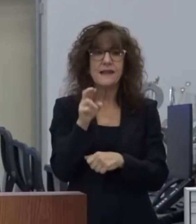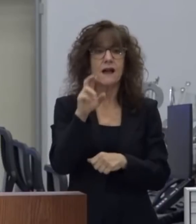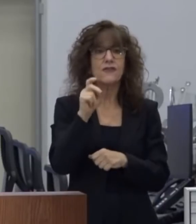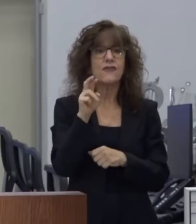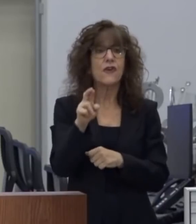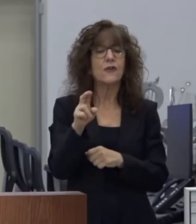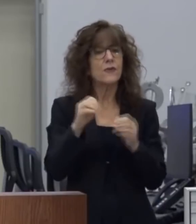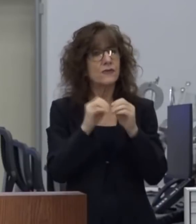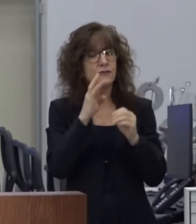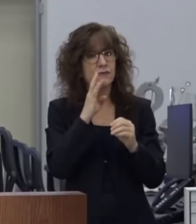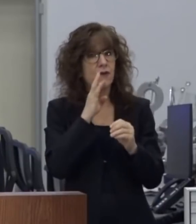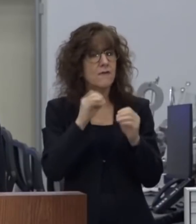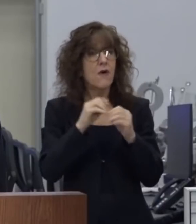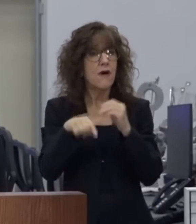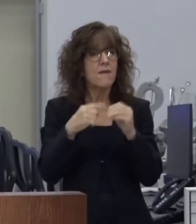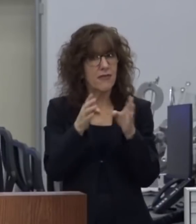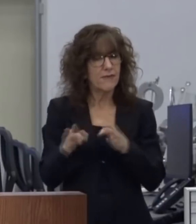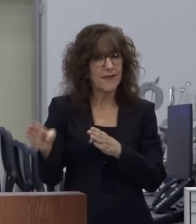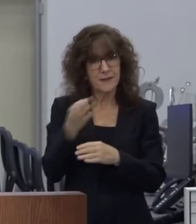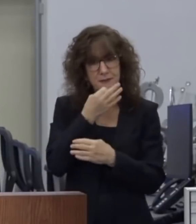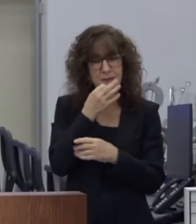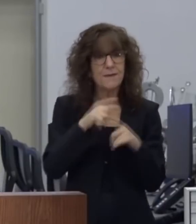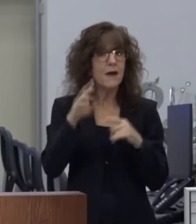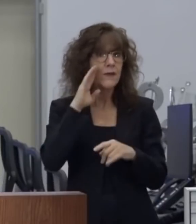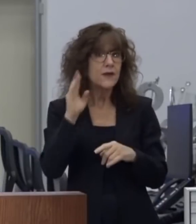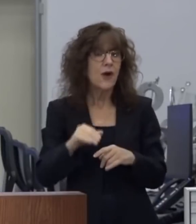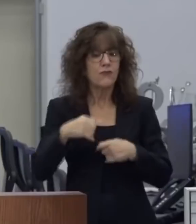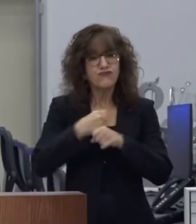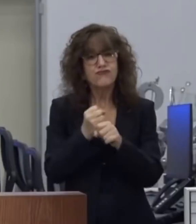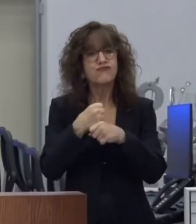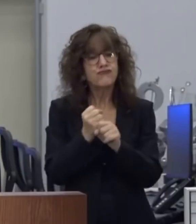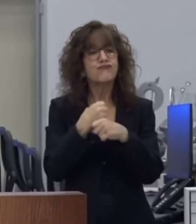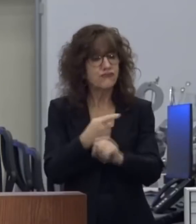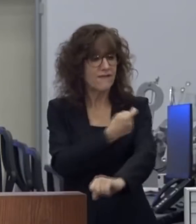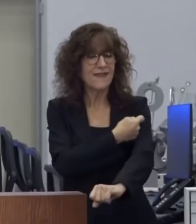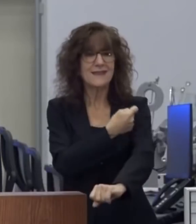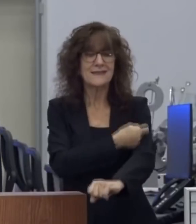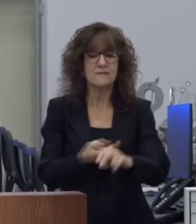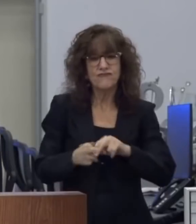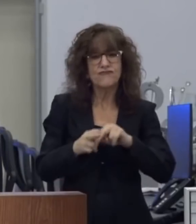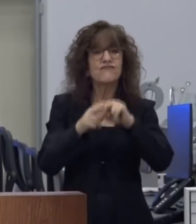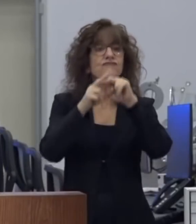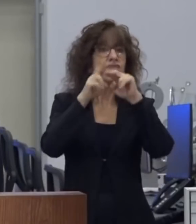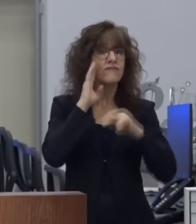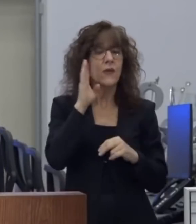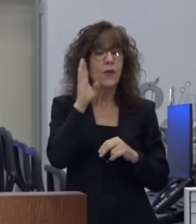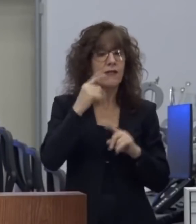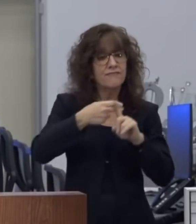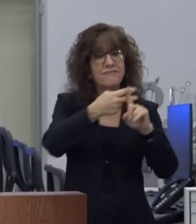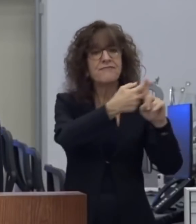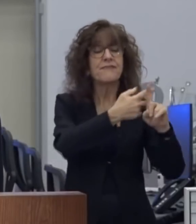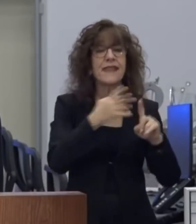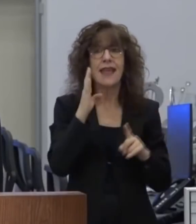talk more about the plan in a moment. But what we know is that production of the vaccination will increase over the next few months and be